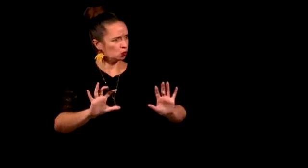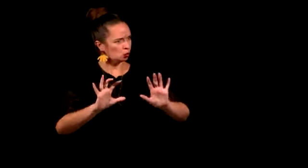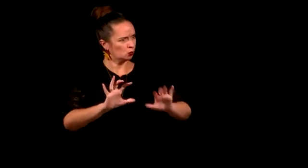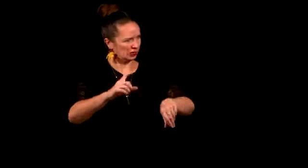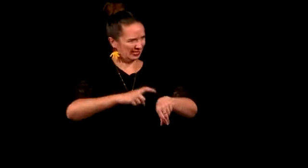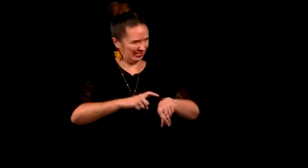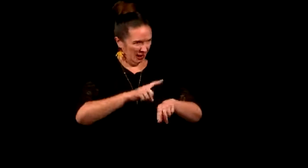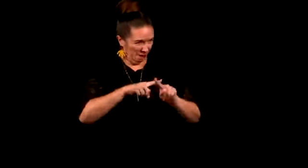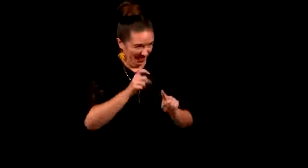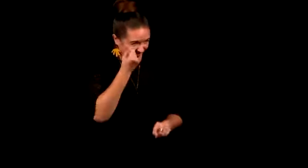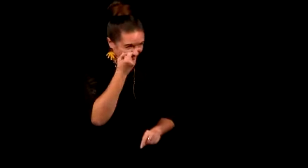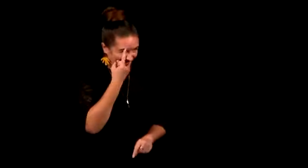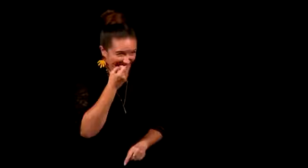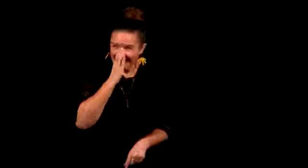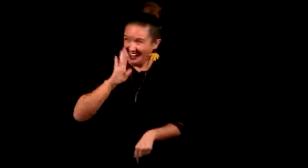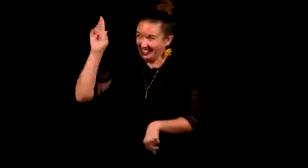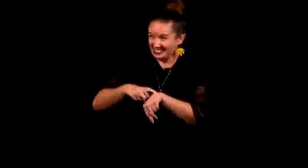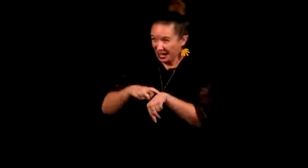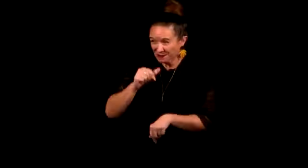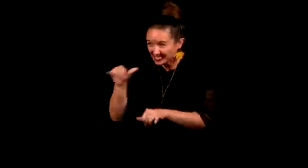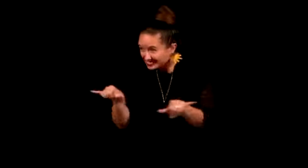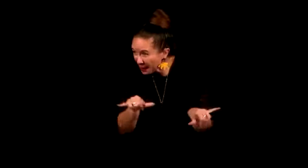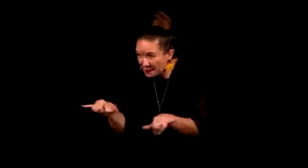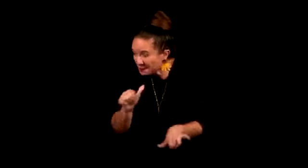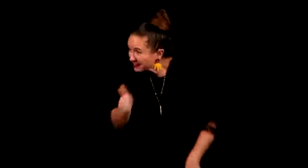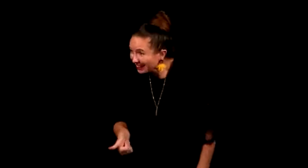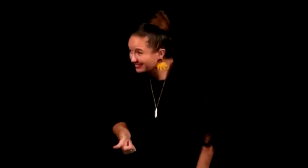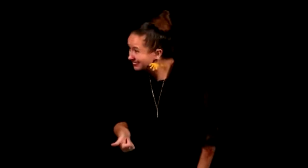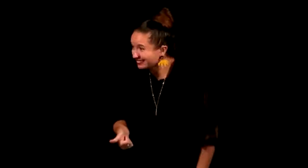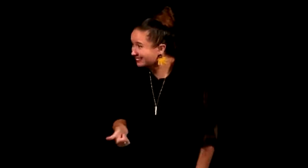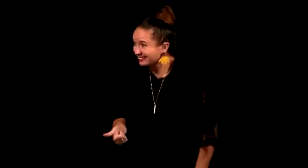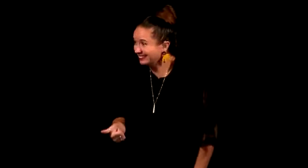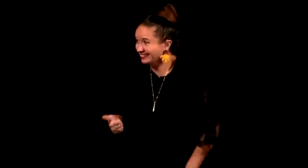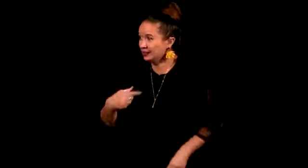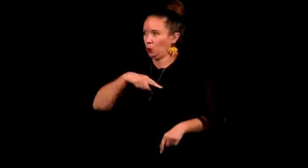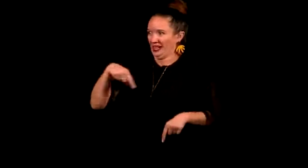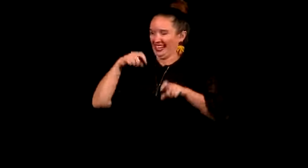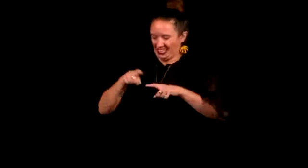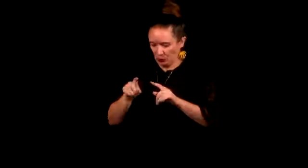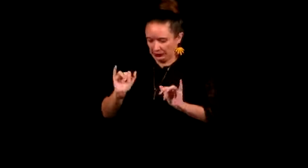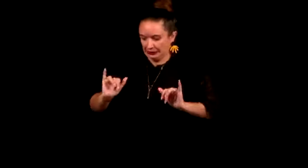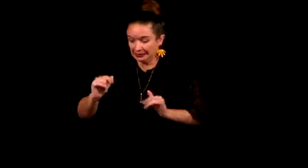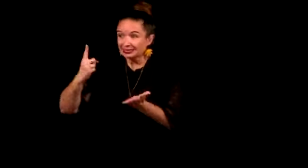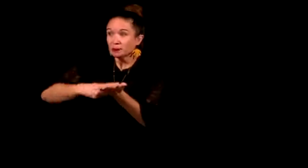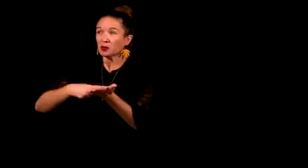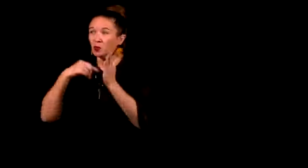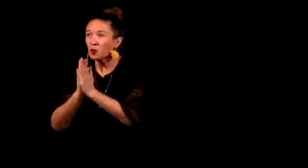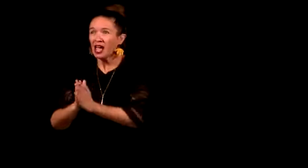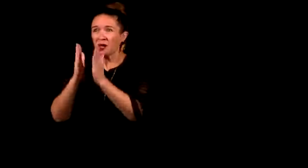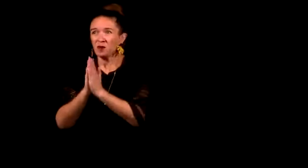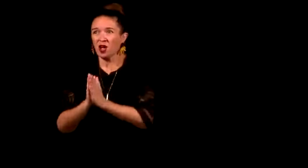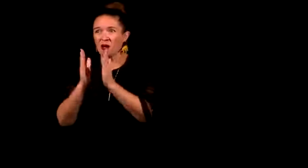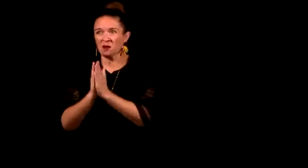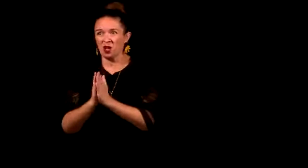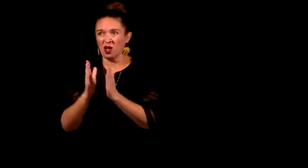We're pushing our time. But understand, God's not on our time. And